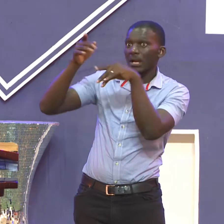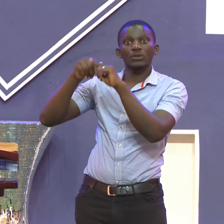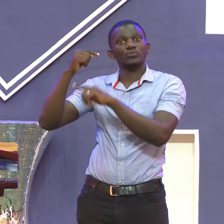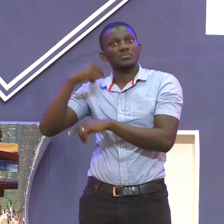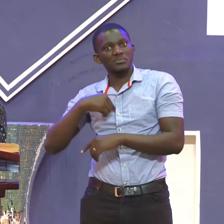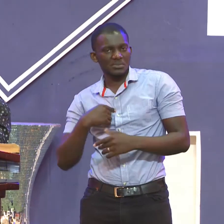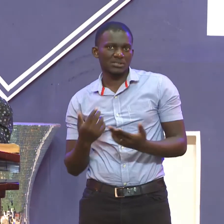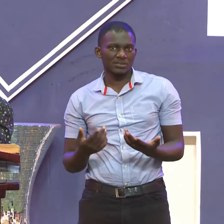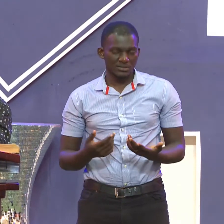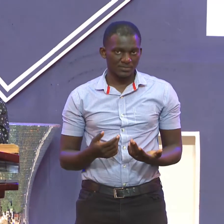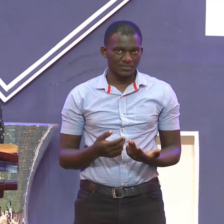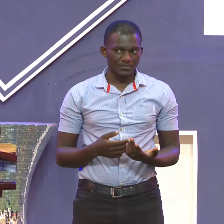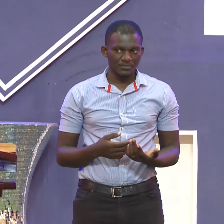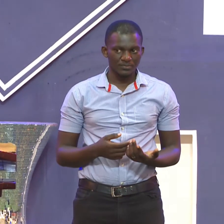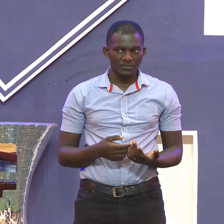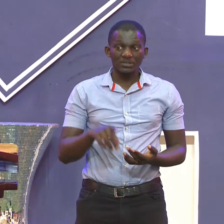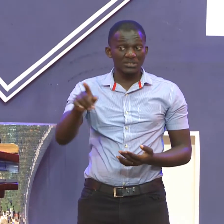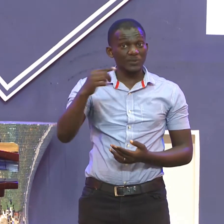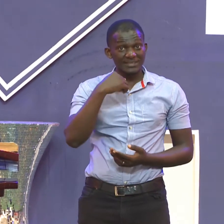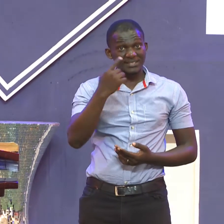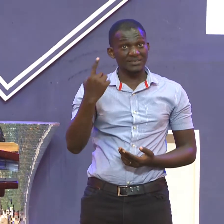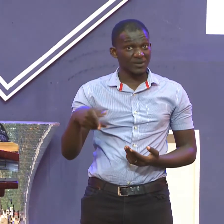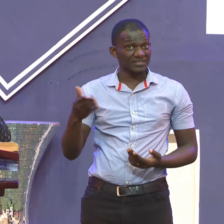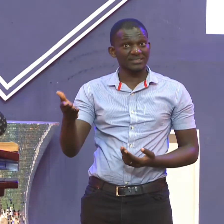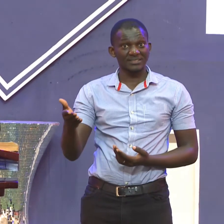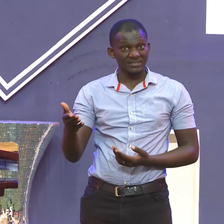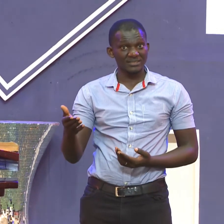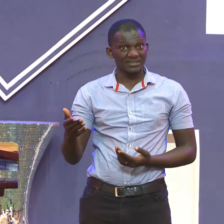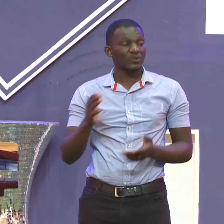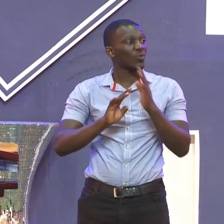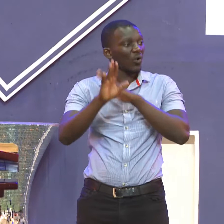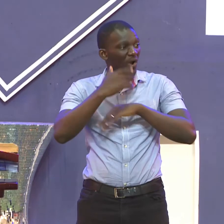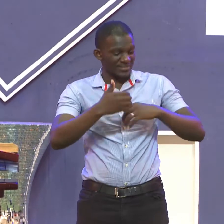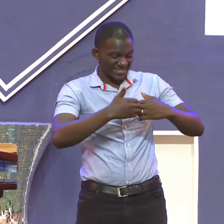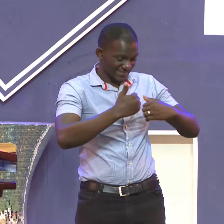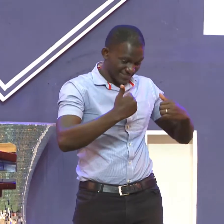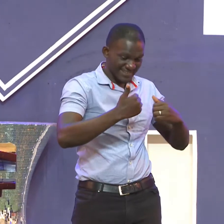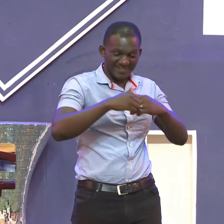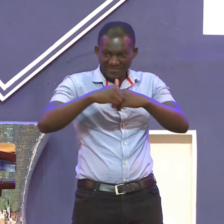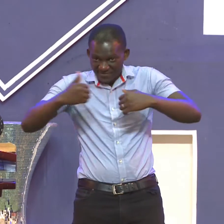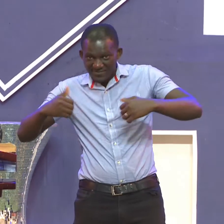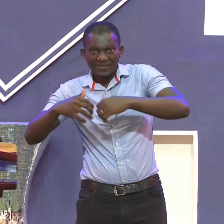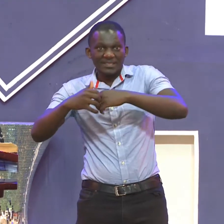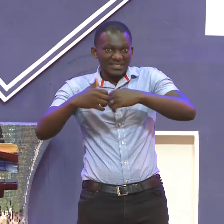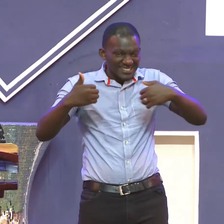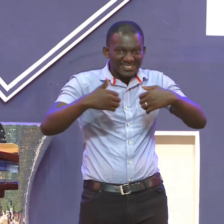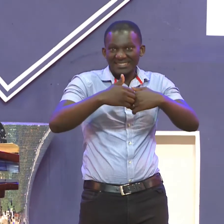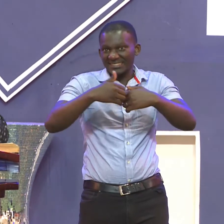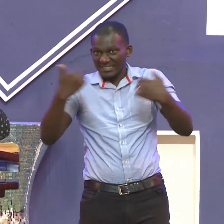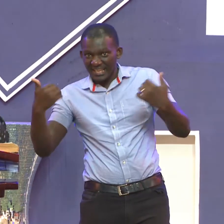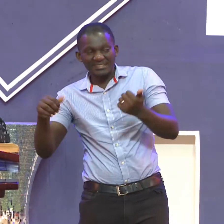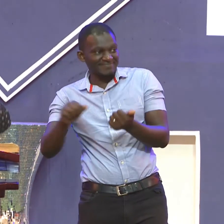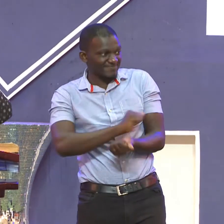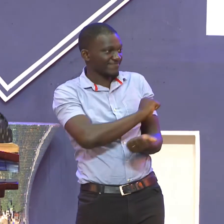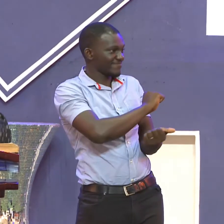Munchukire. Please return to me. Ona abagambye. Here he has told you. Yatuyuza yuza. That he has torn us apart. Yatutakula takula. He has teared